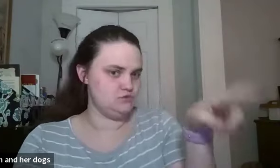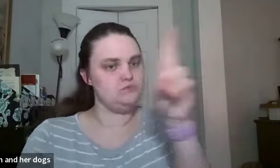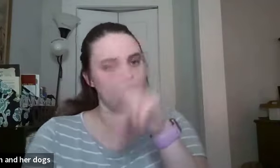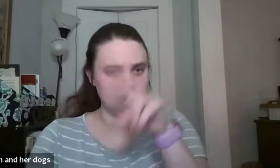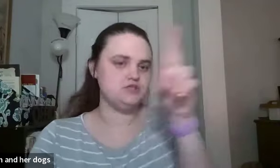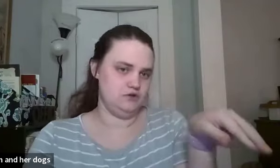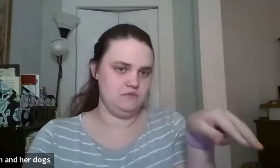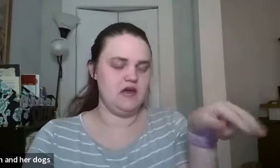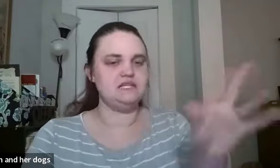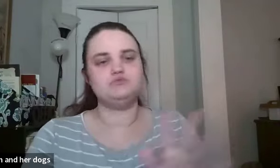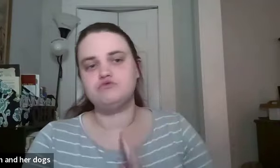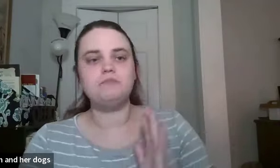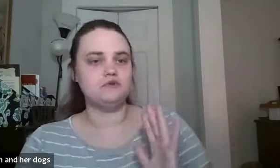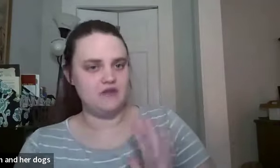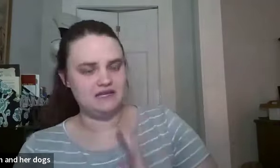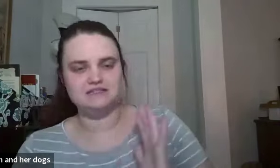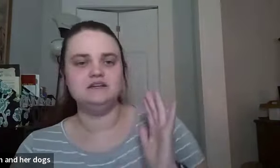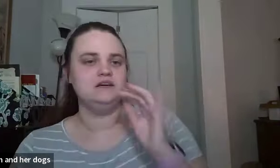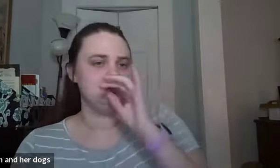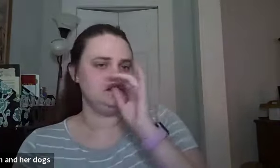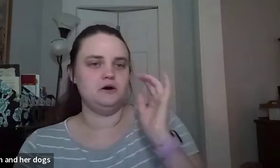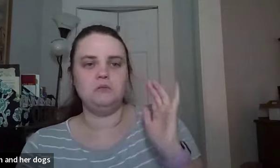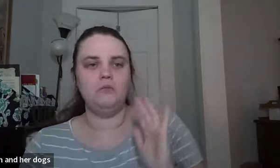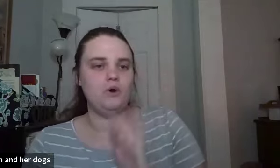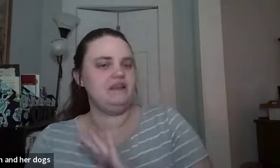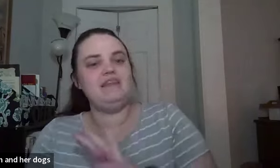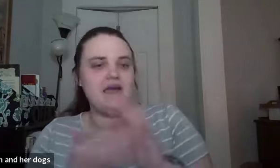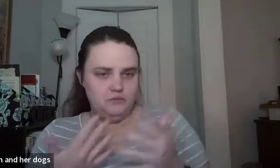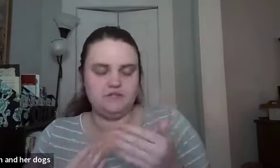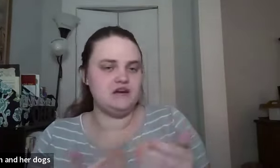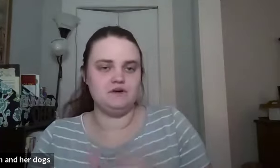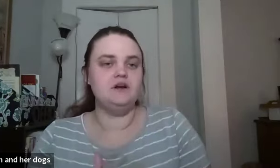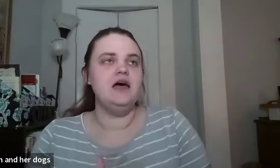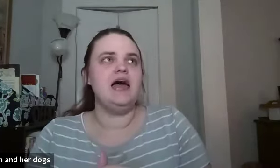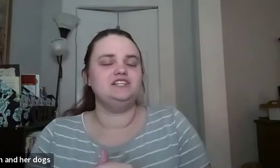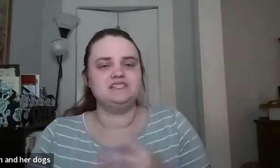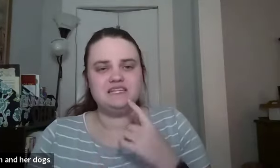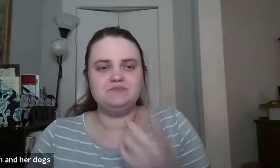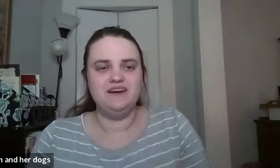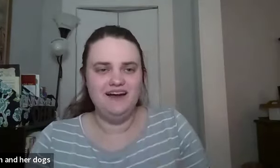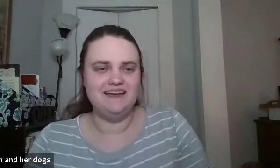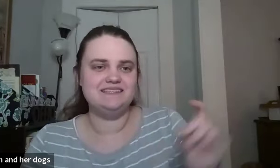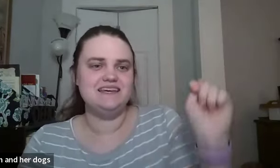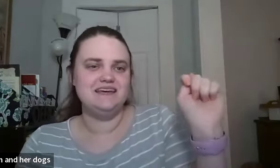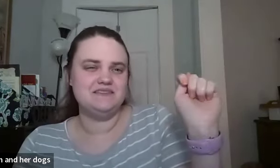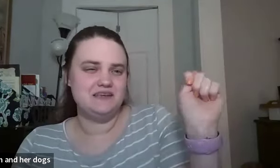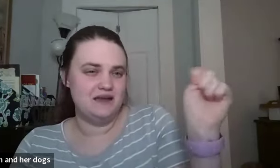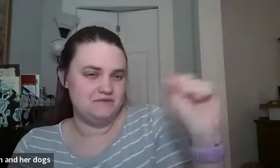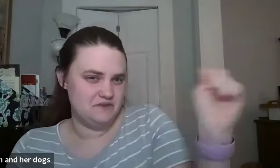restroom, restroom. That is proper. That is, more polite, whichever. And she said it's because the sign for this